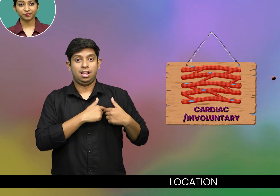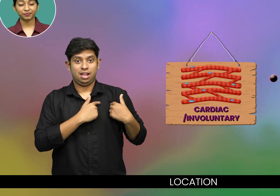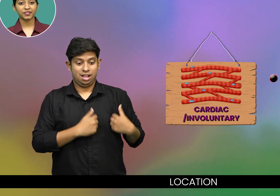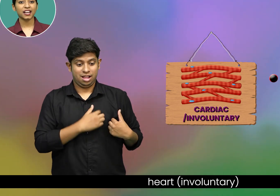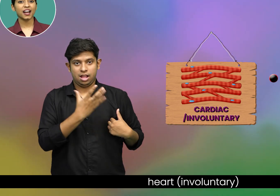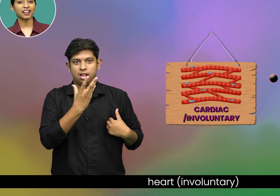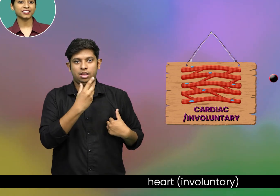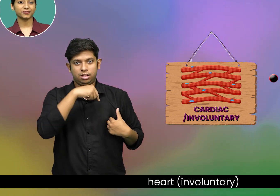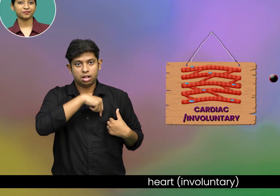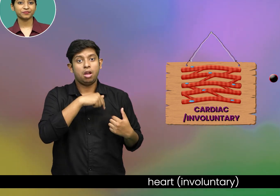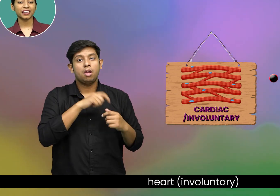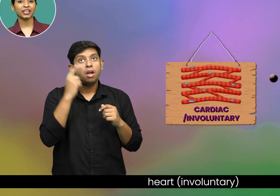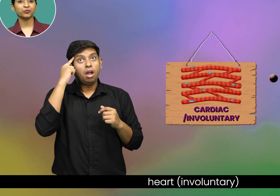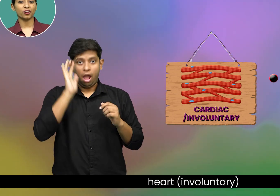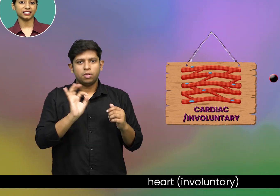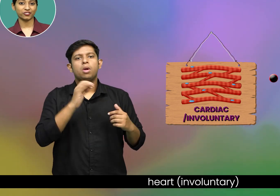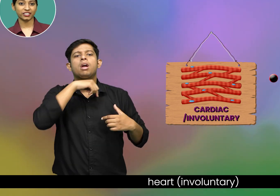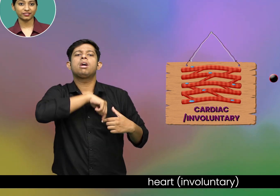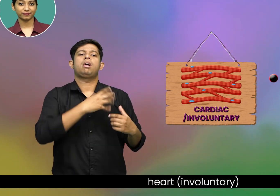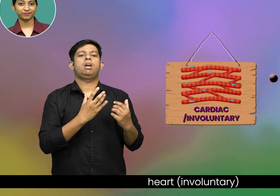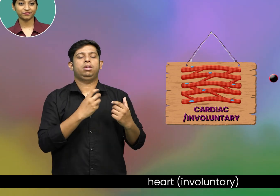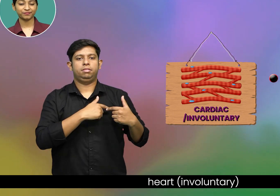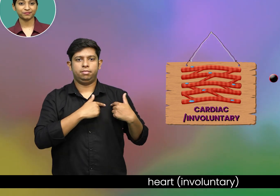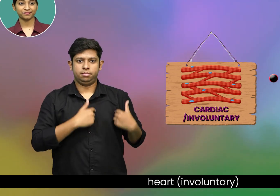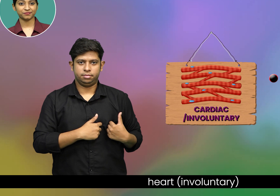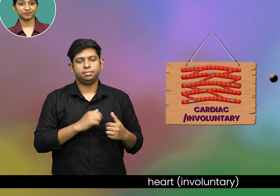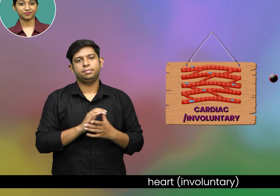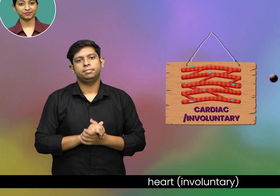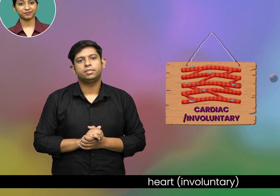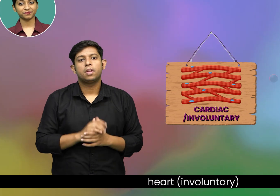Location, heart, involuntary.